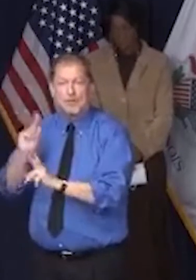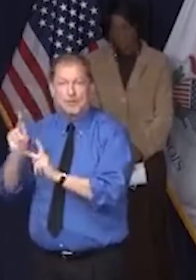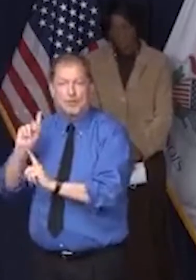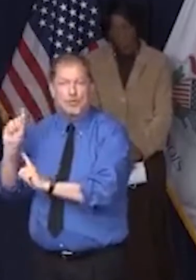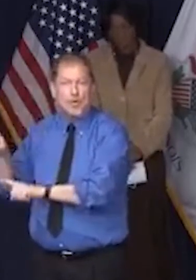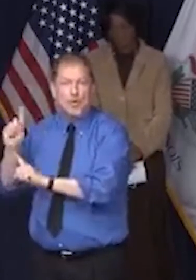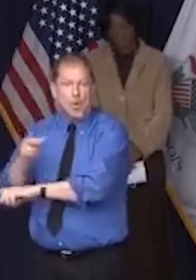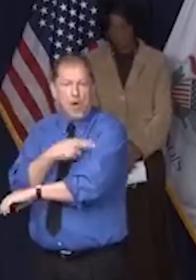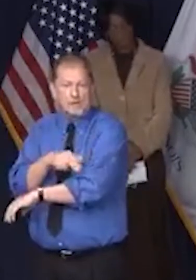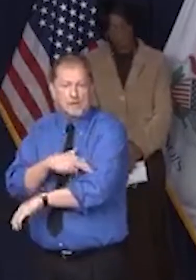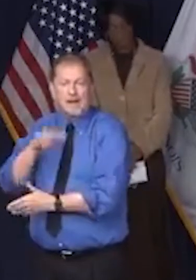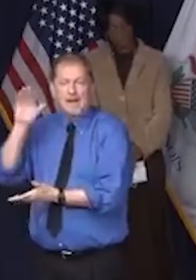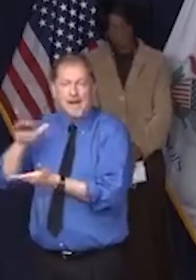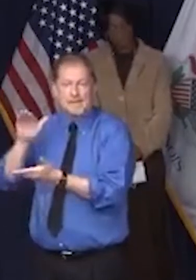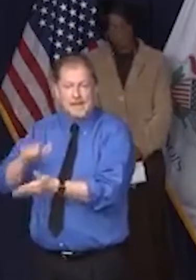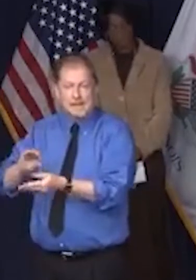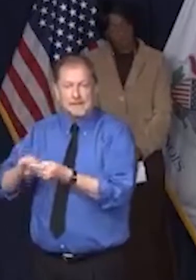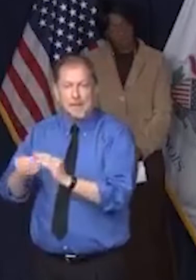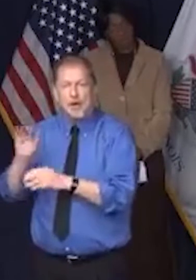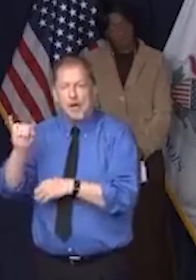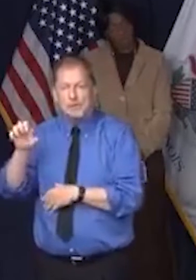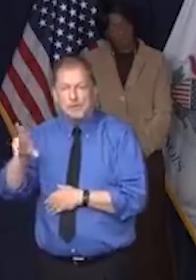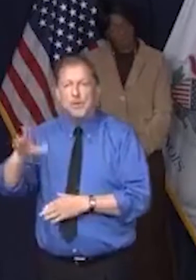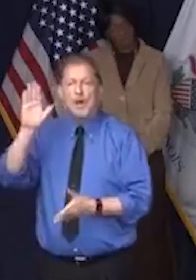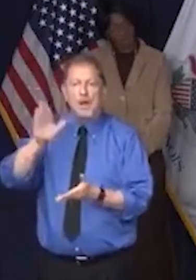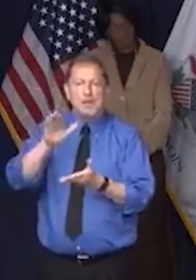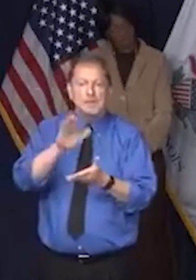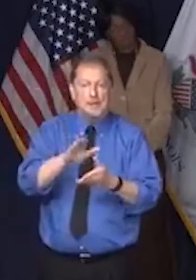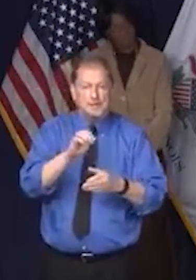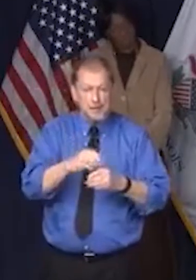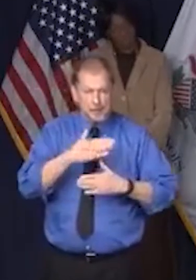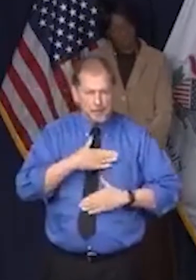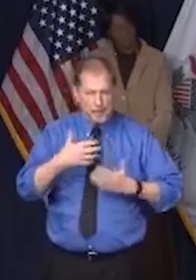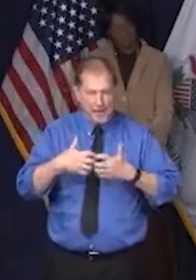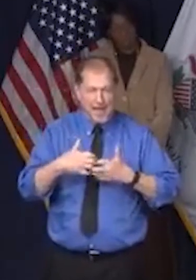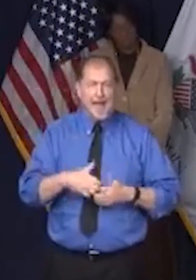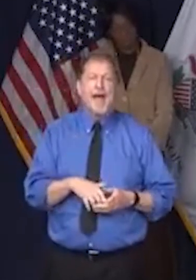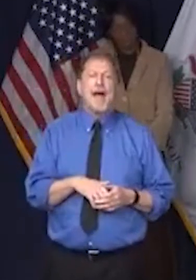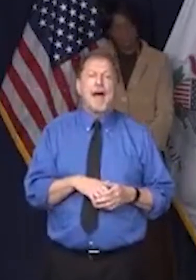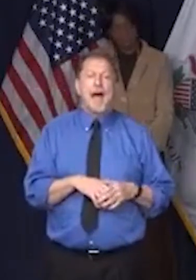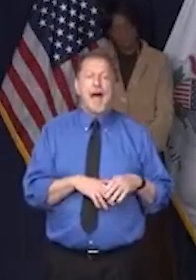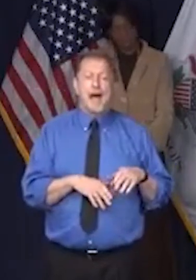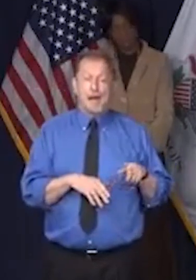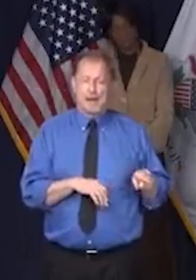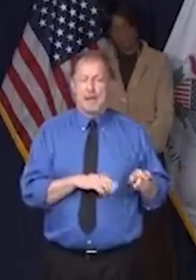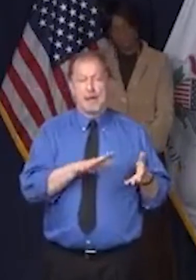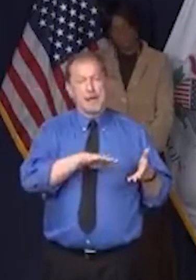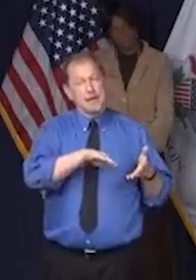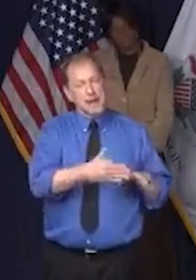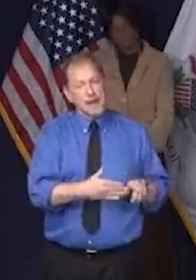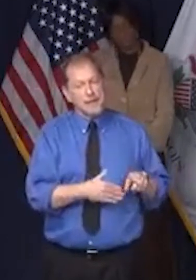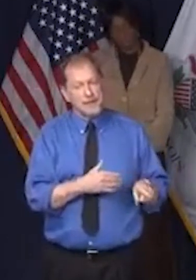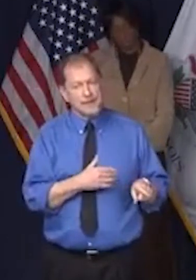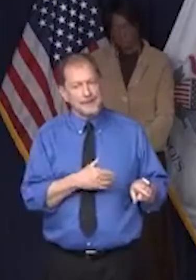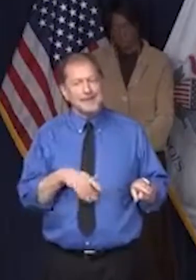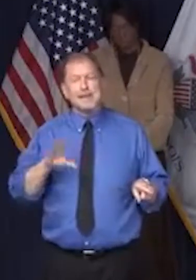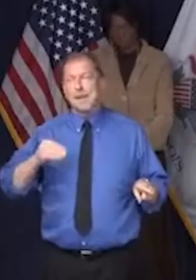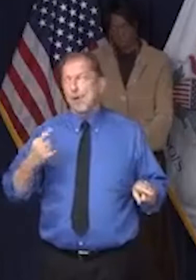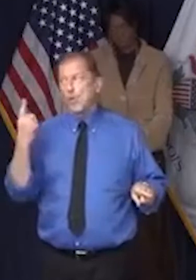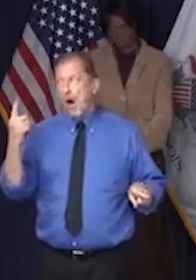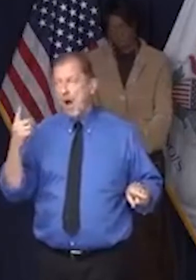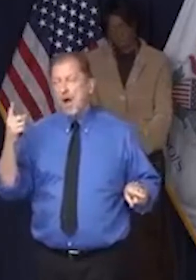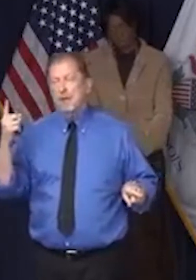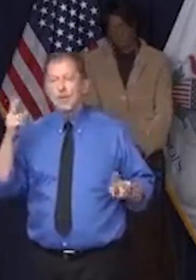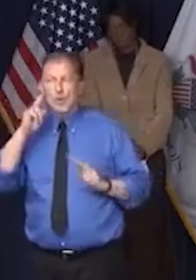the fatalities often are a lagging indicator. The cases are maybe a leading indicator. Hospitalizations,